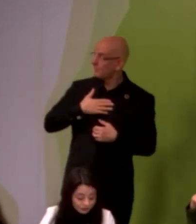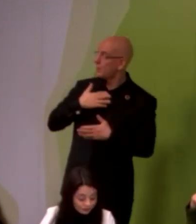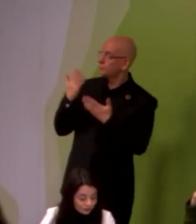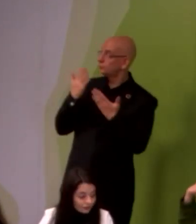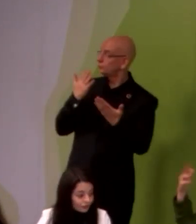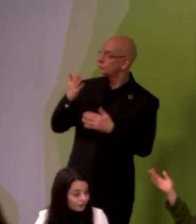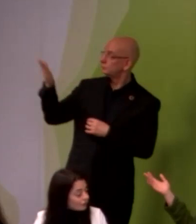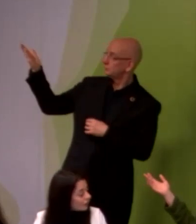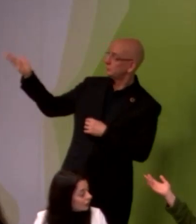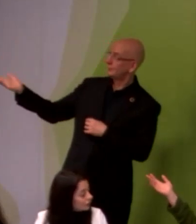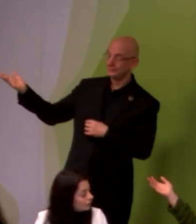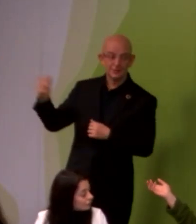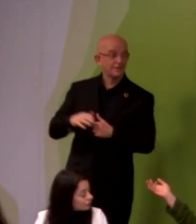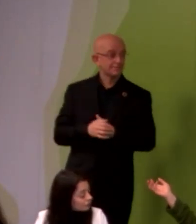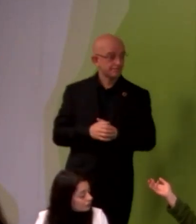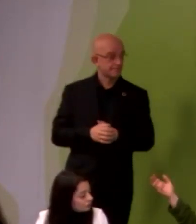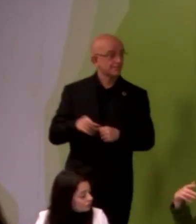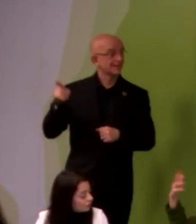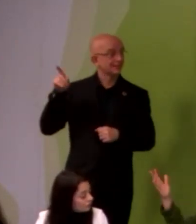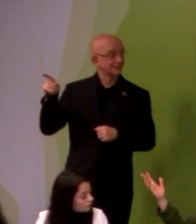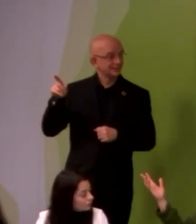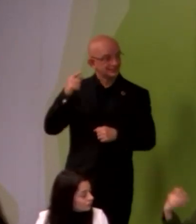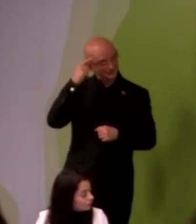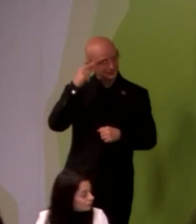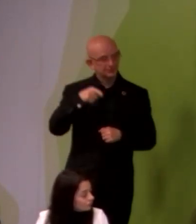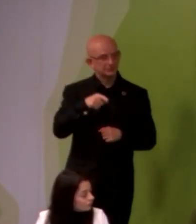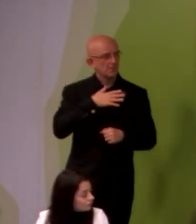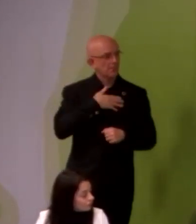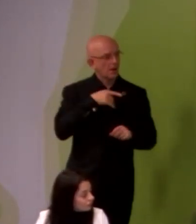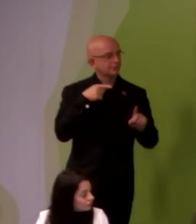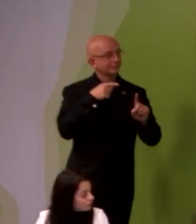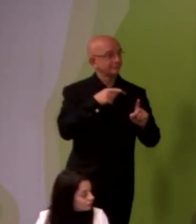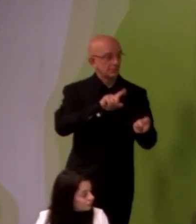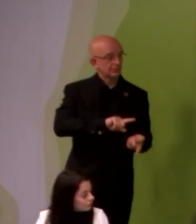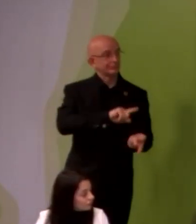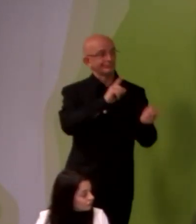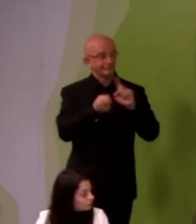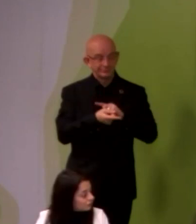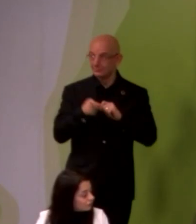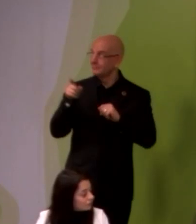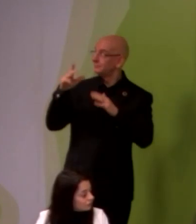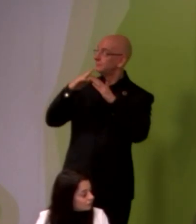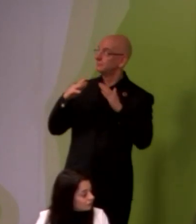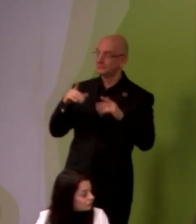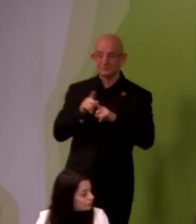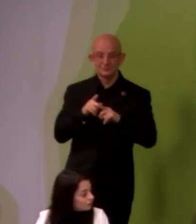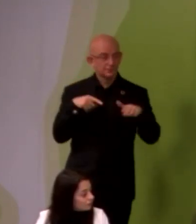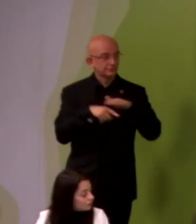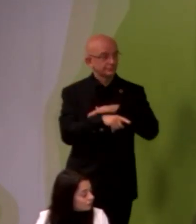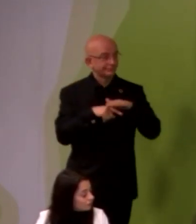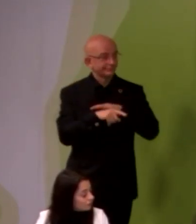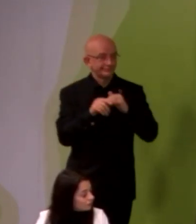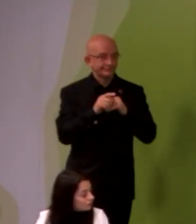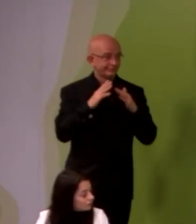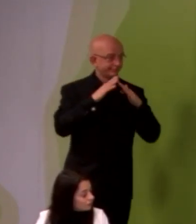it's been repurposed as a shelter. So as well as the delays